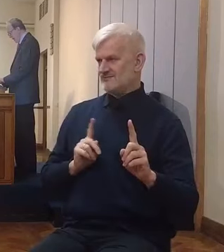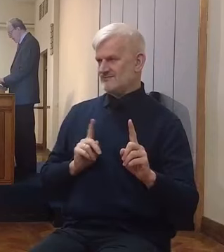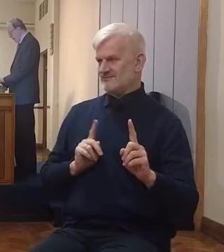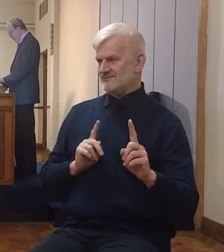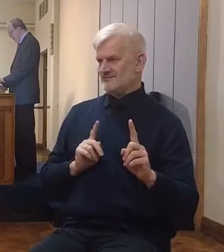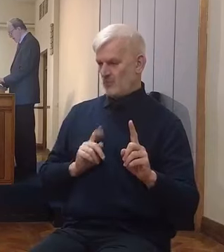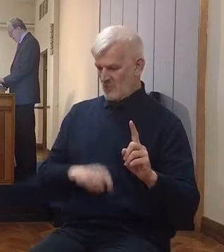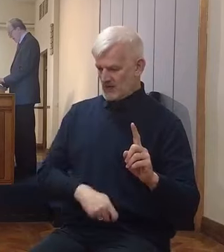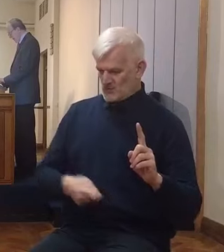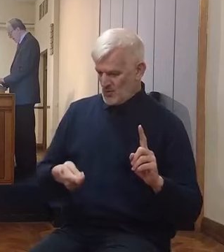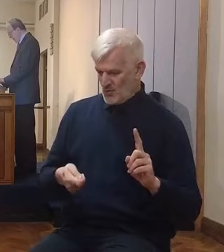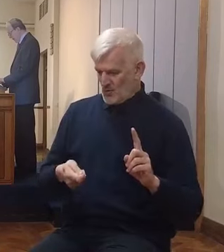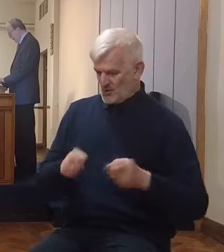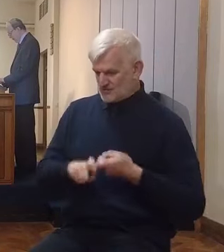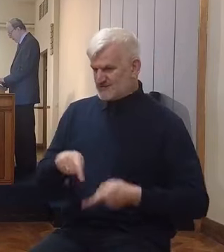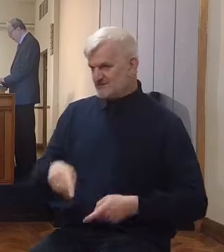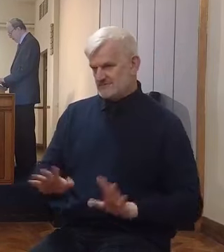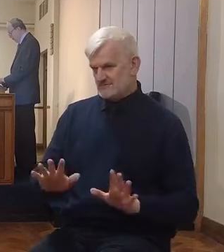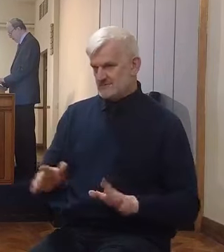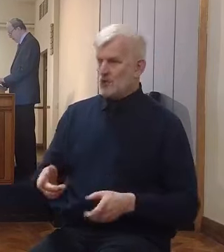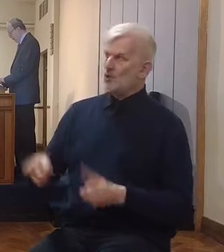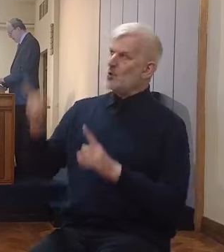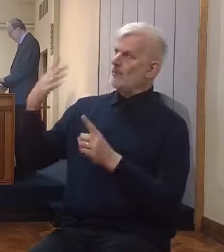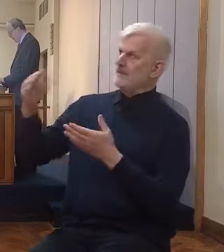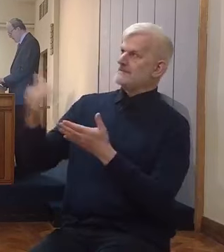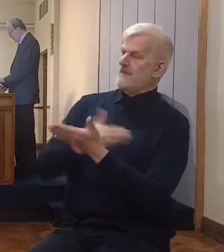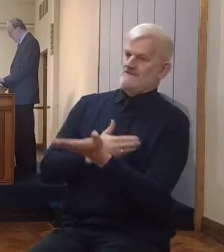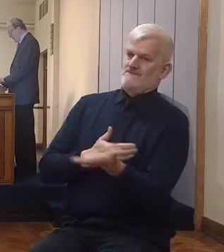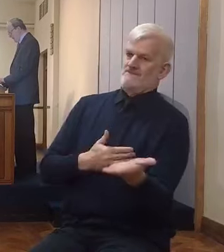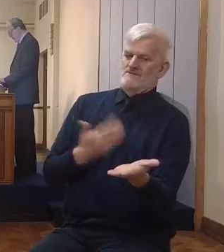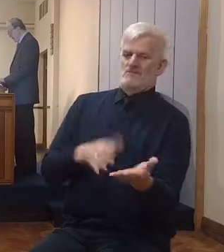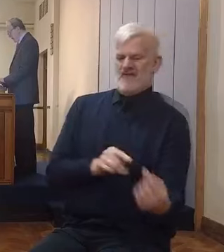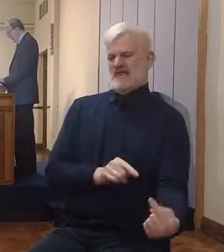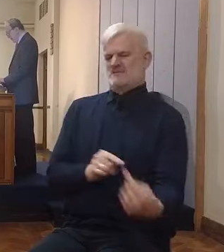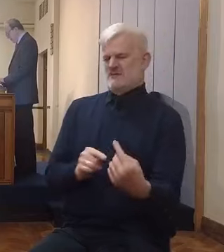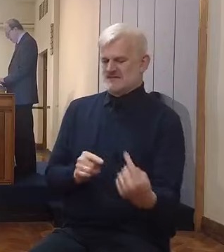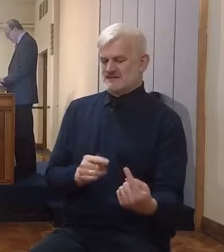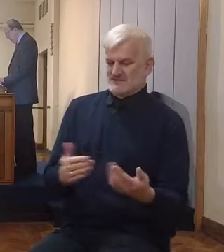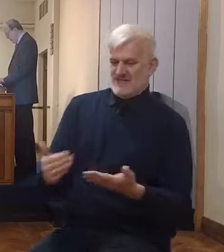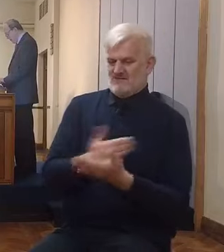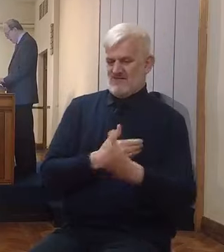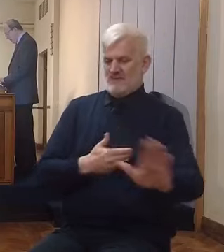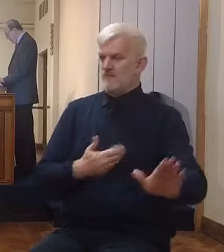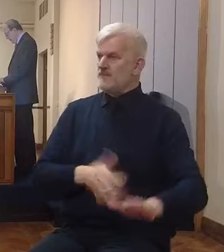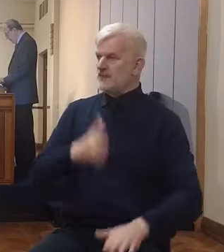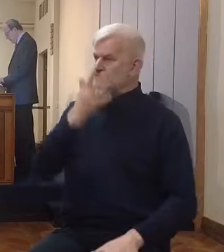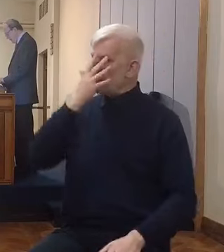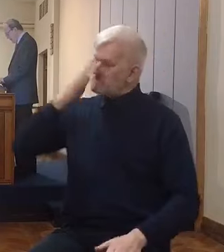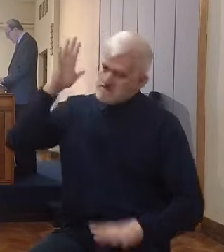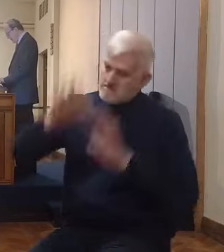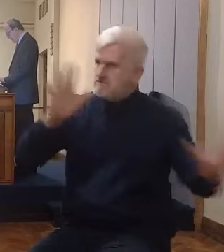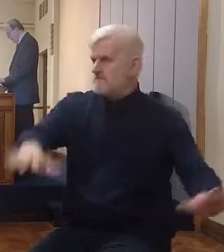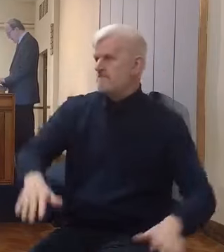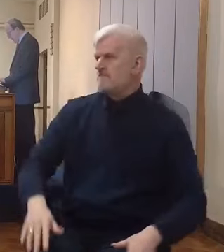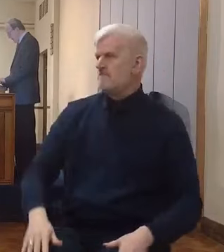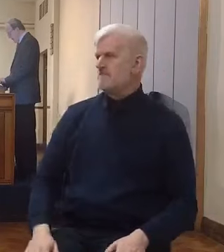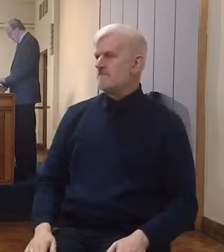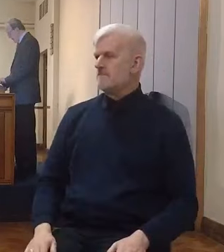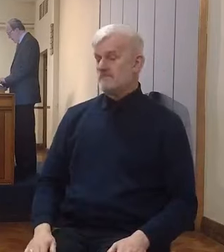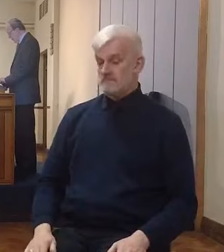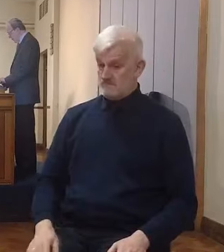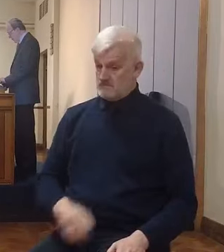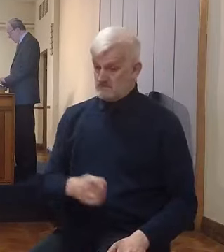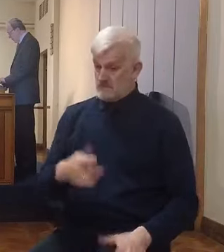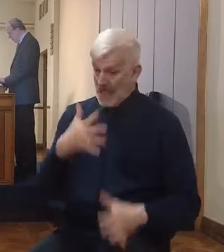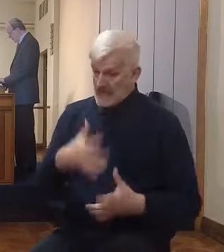me, but thou hast saved us from our enemies, and hast put them to shame that hated us.